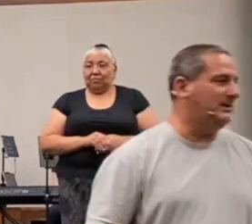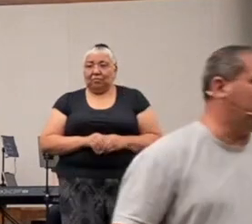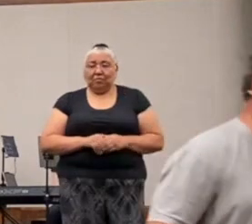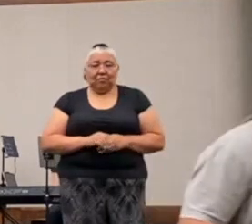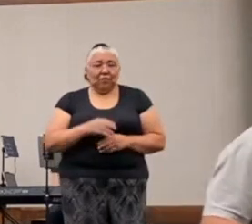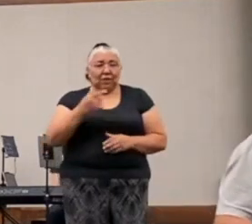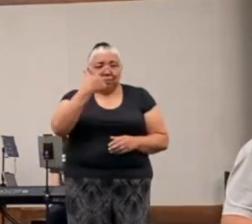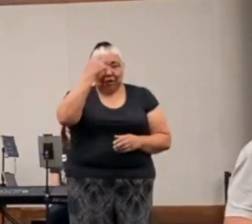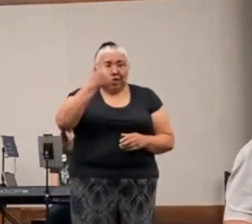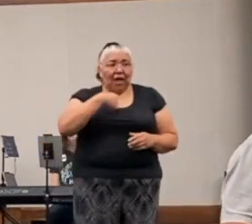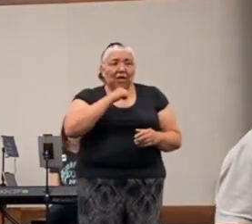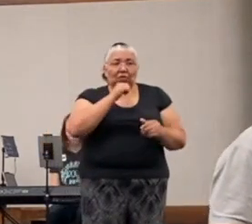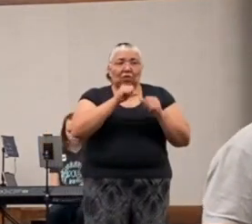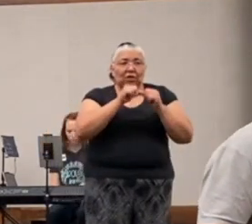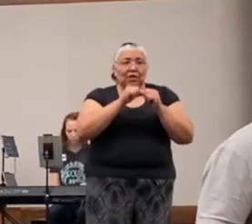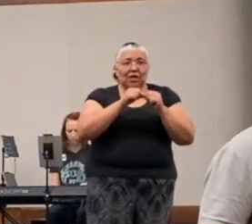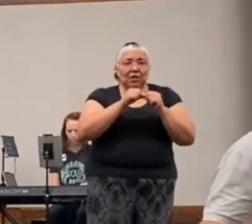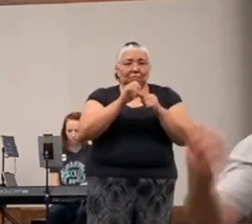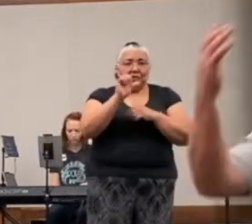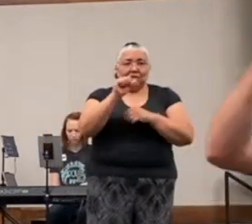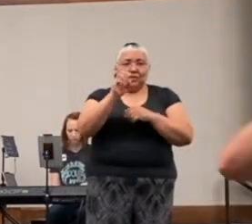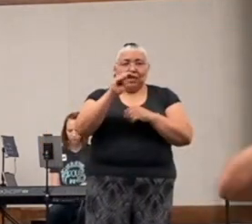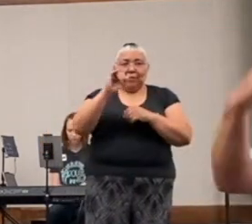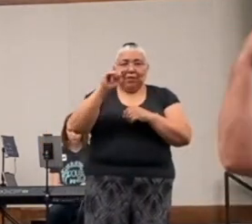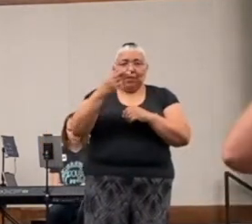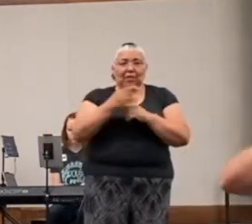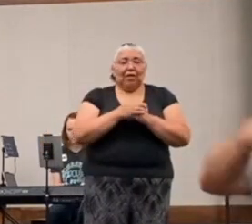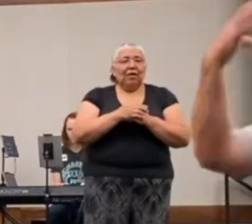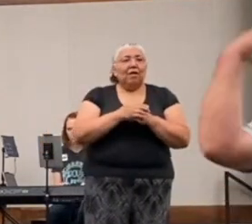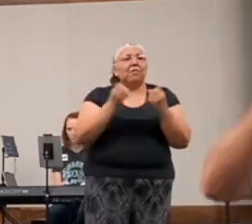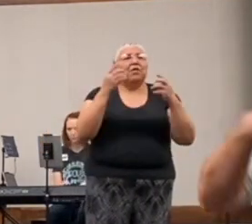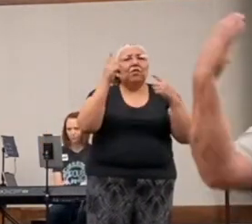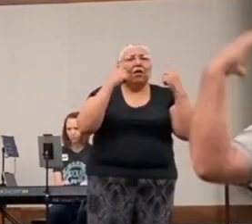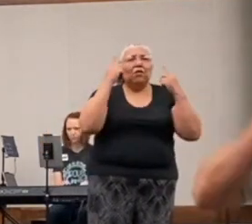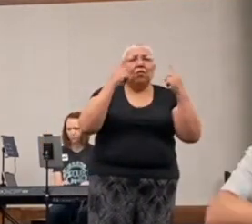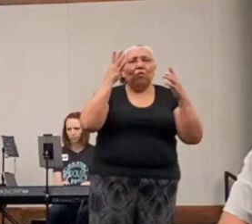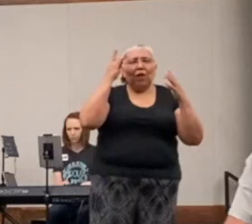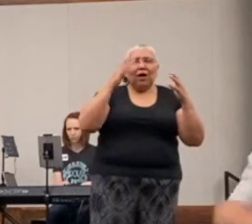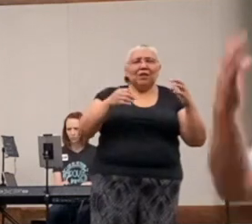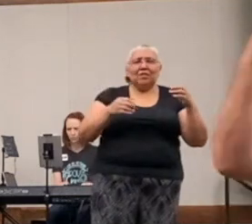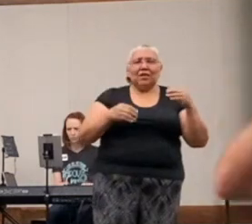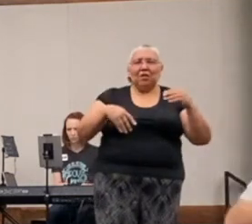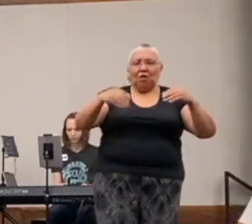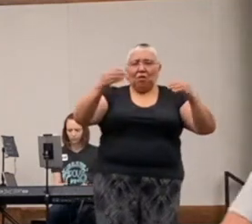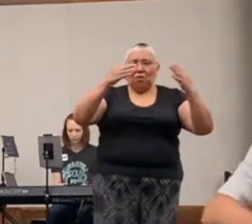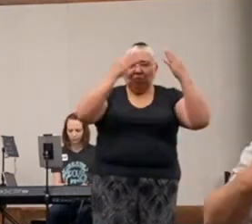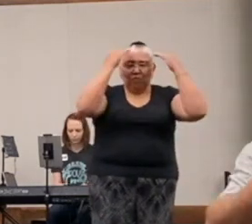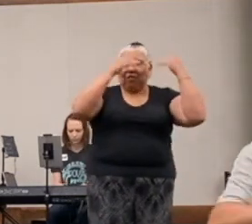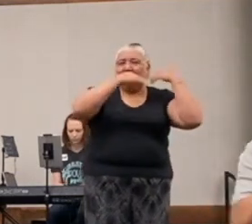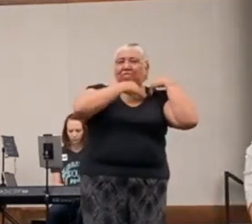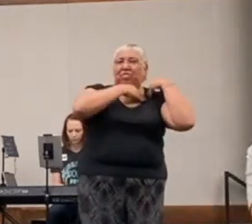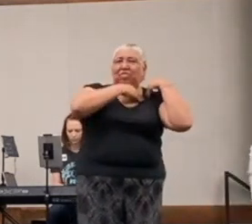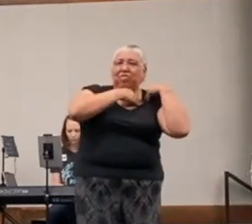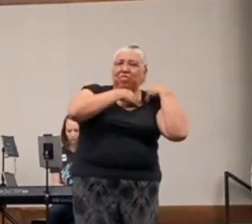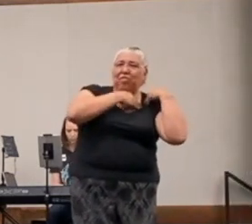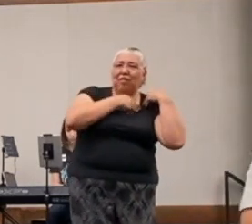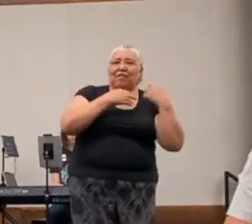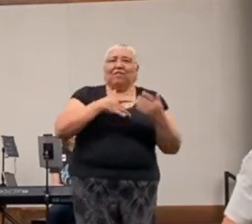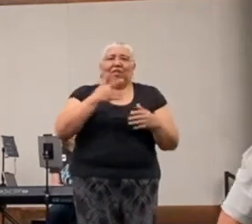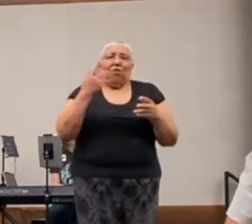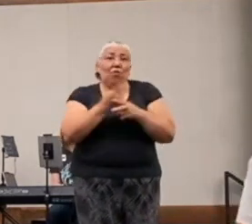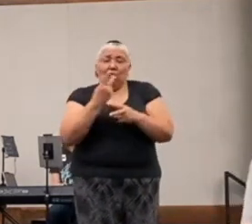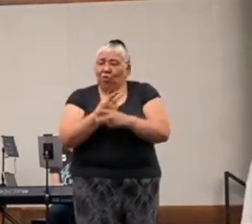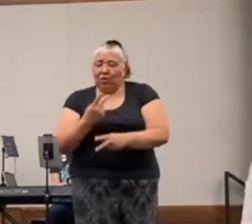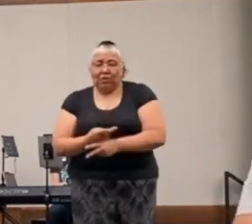Because I don't keep the Sabbath? Probably some of you are thinking, why is he pouring this all down on me? He's just making me feel worse. No, I'm